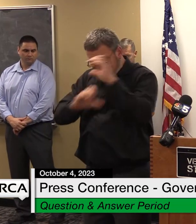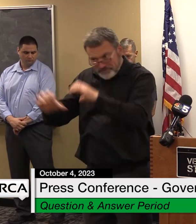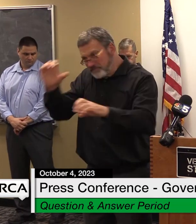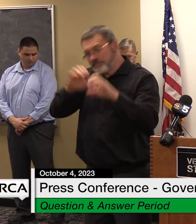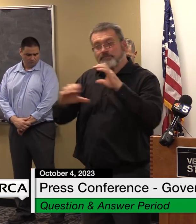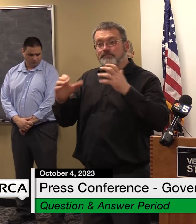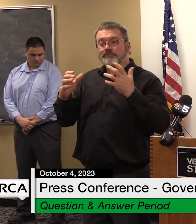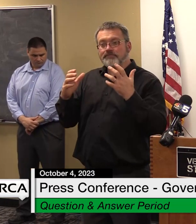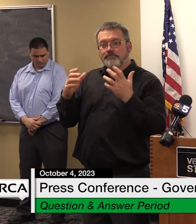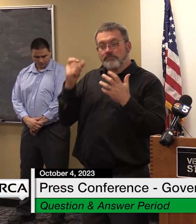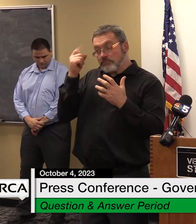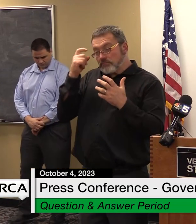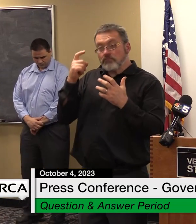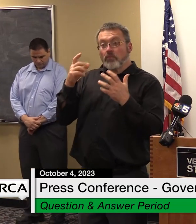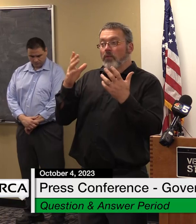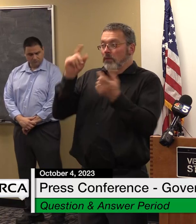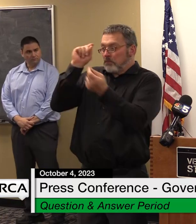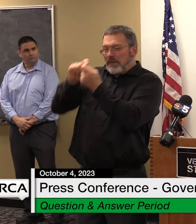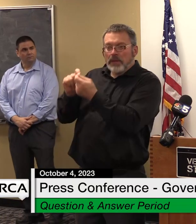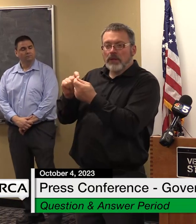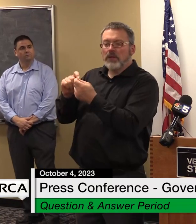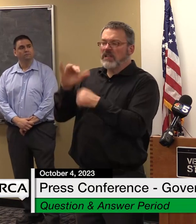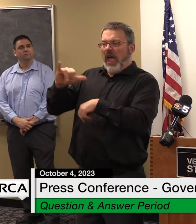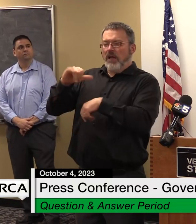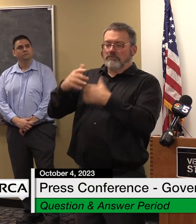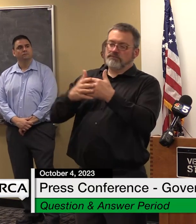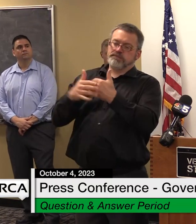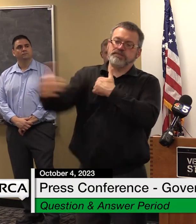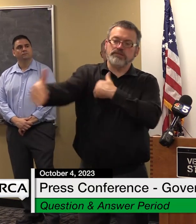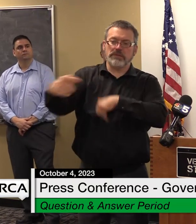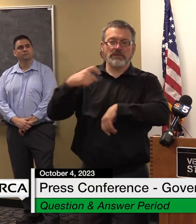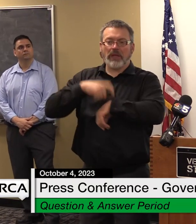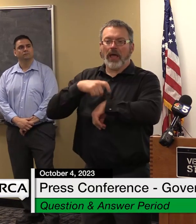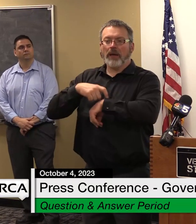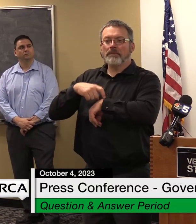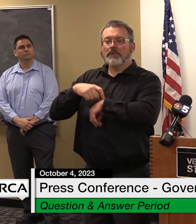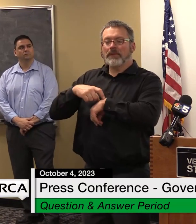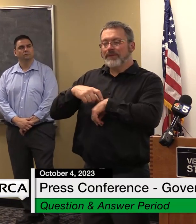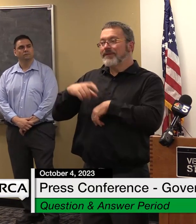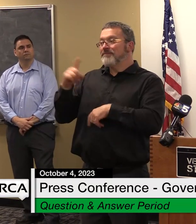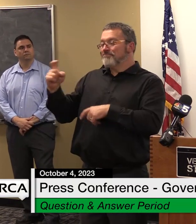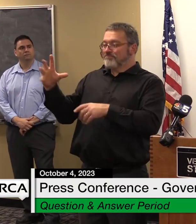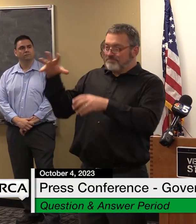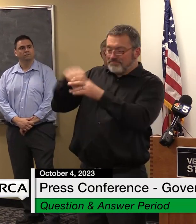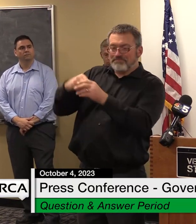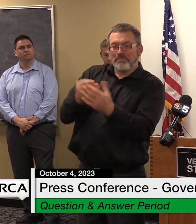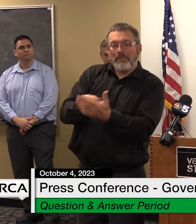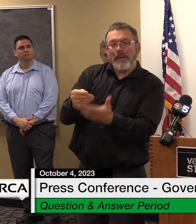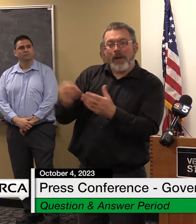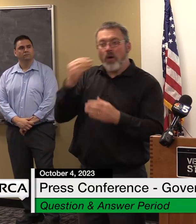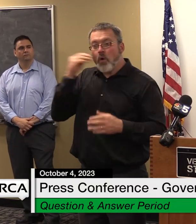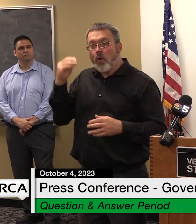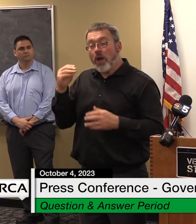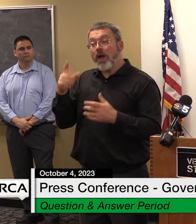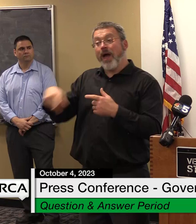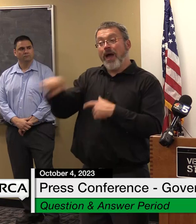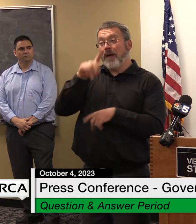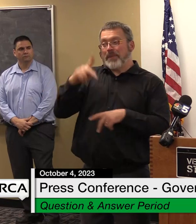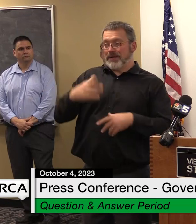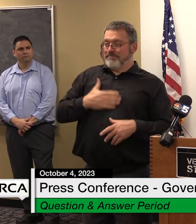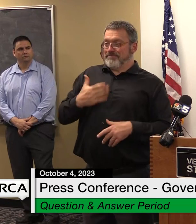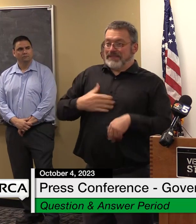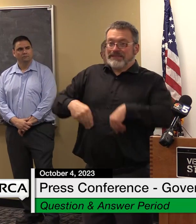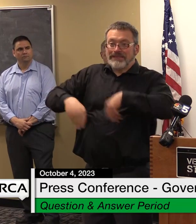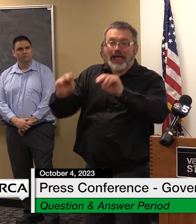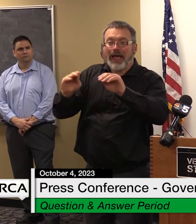that much longer. There's going to have to be buyouts associated with this, willing participants to do